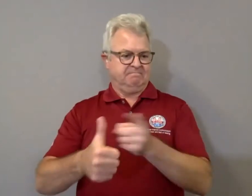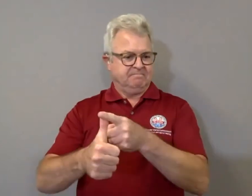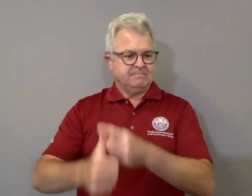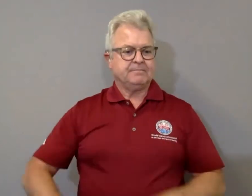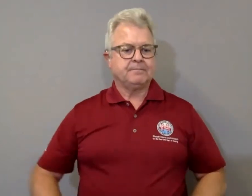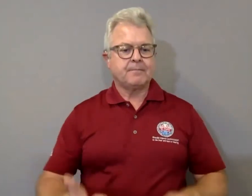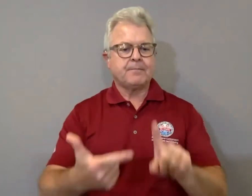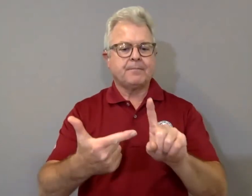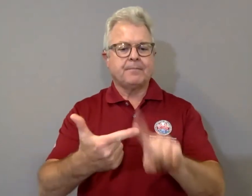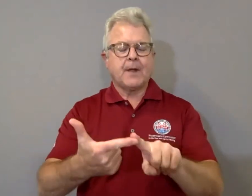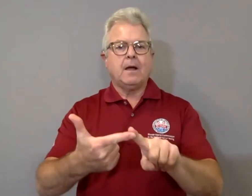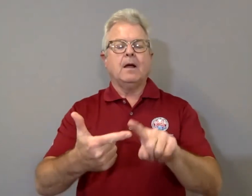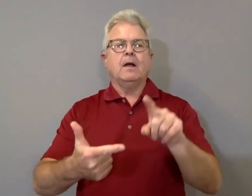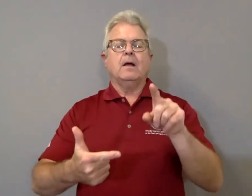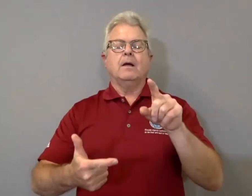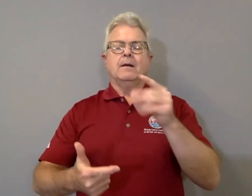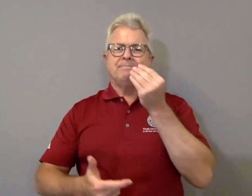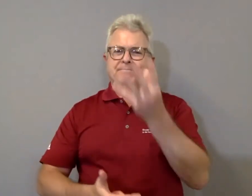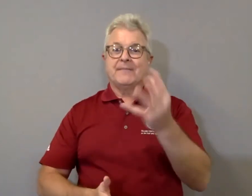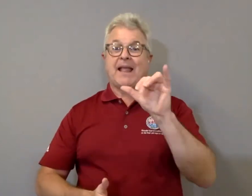so they can be prepared as well.